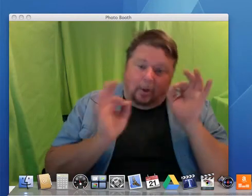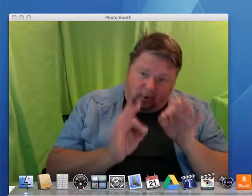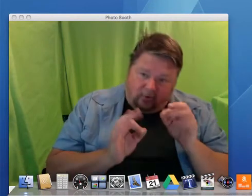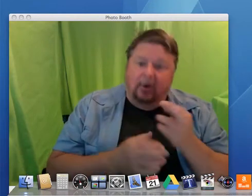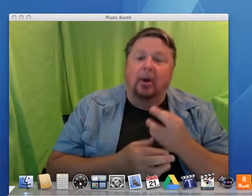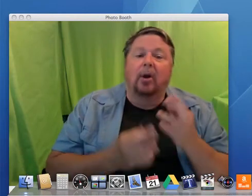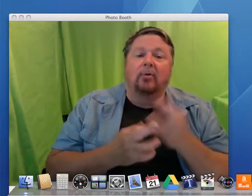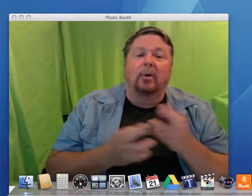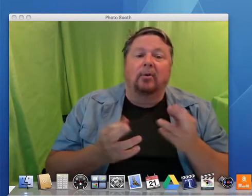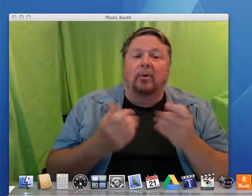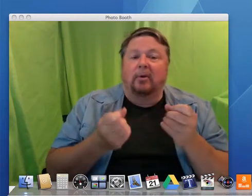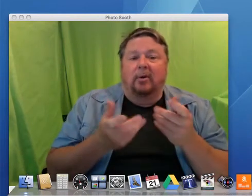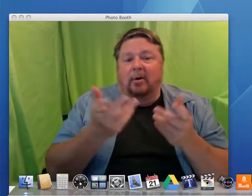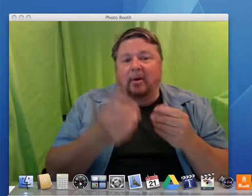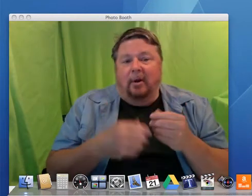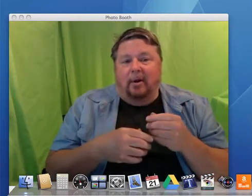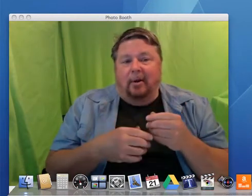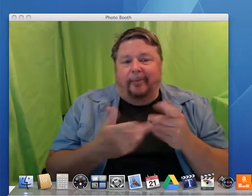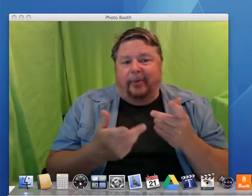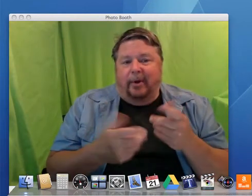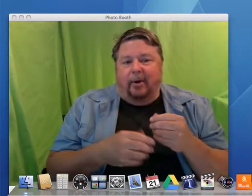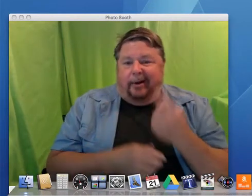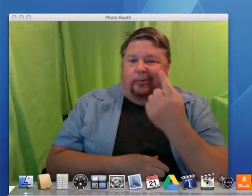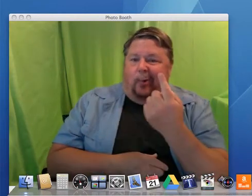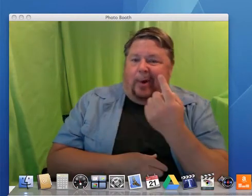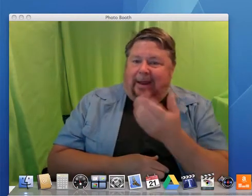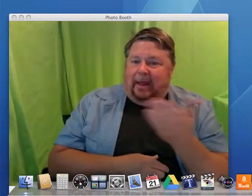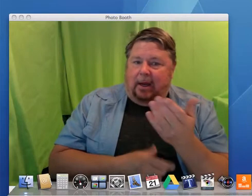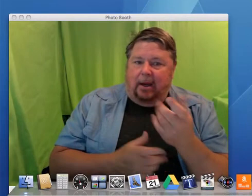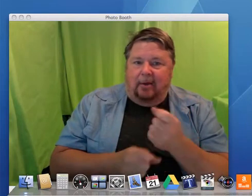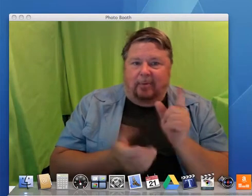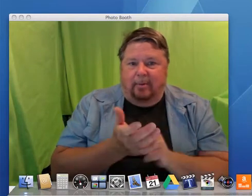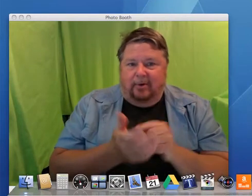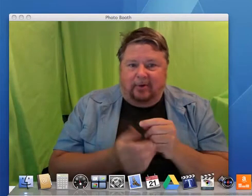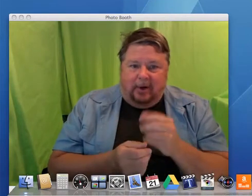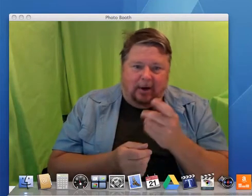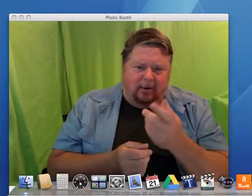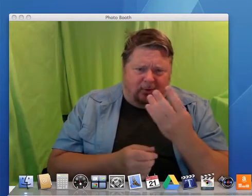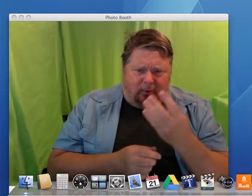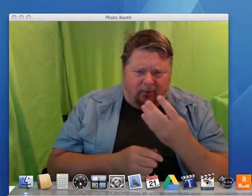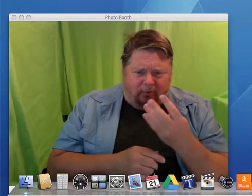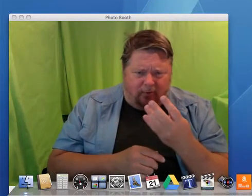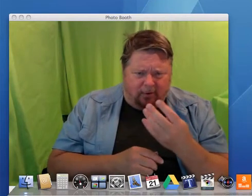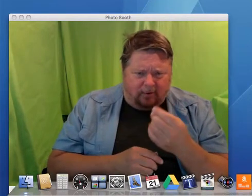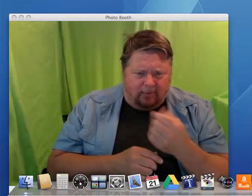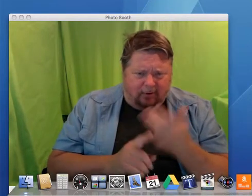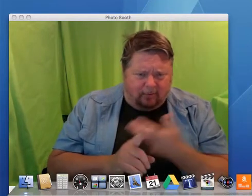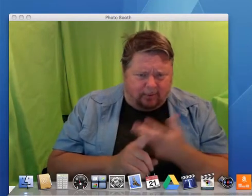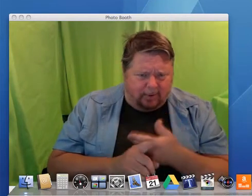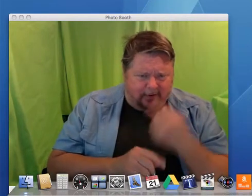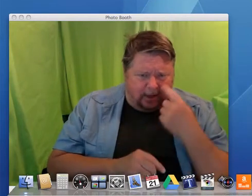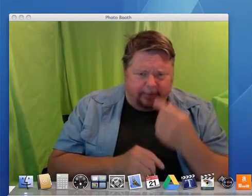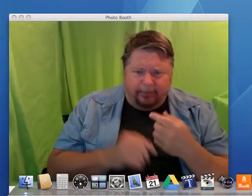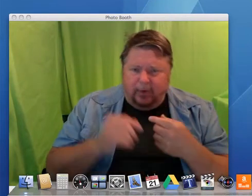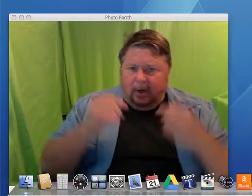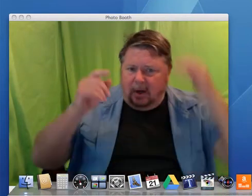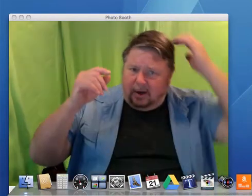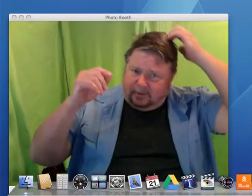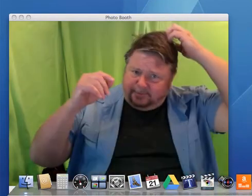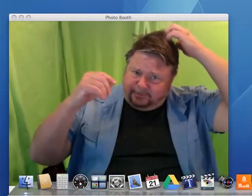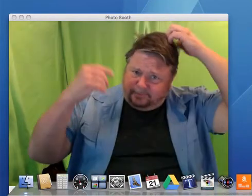not a perfect resource. It's one thing, and it's published every 3 months, I think.